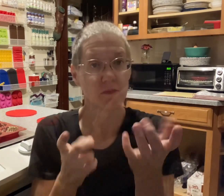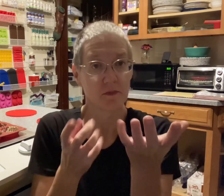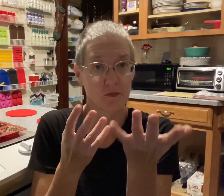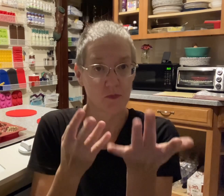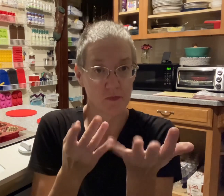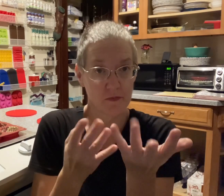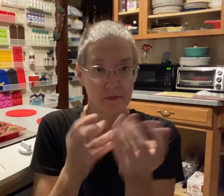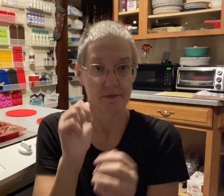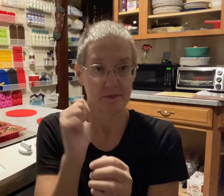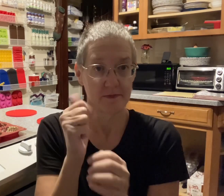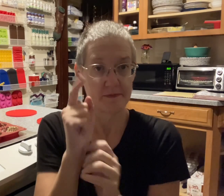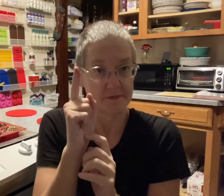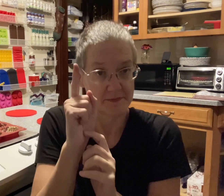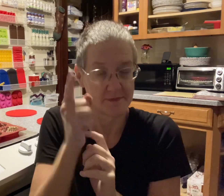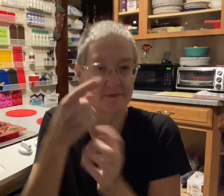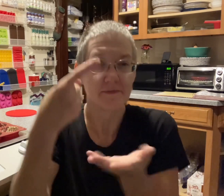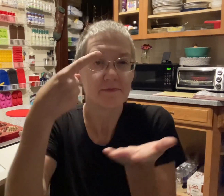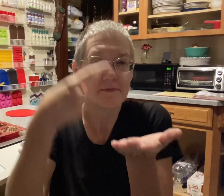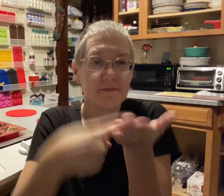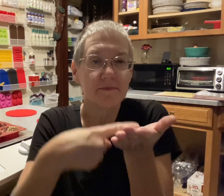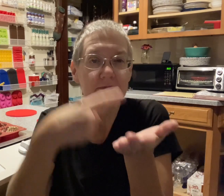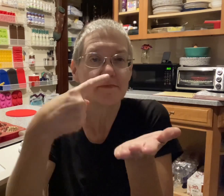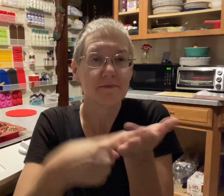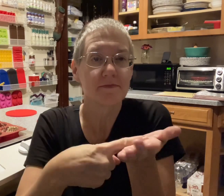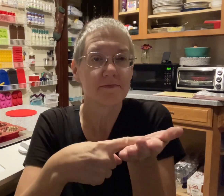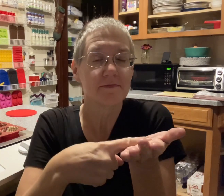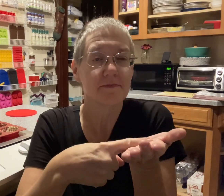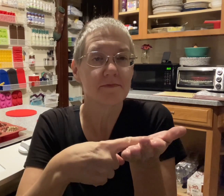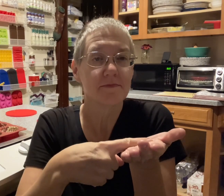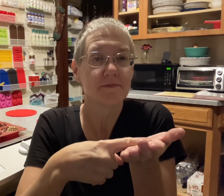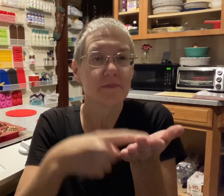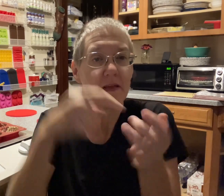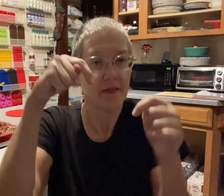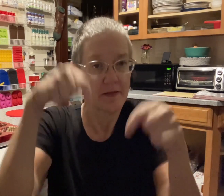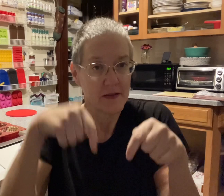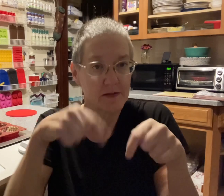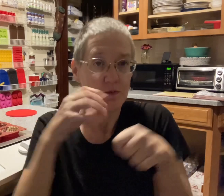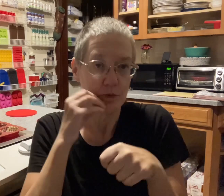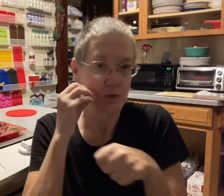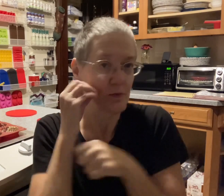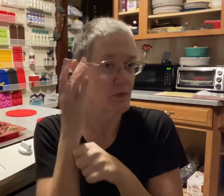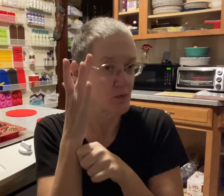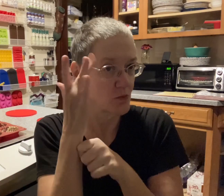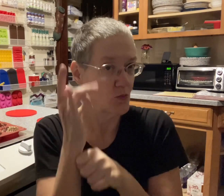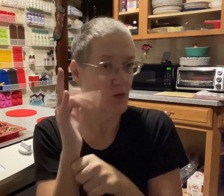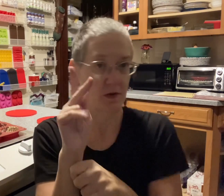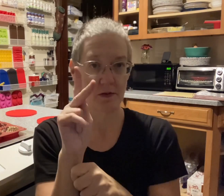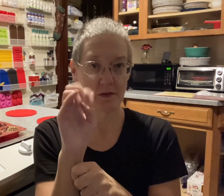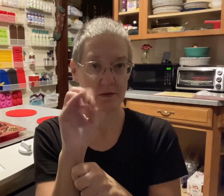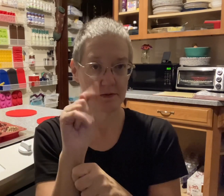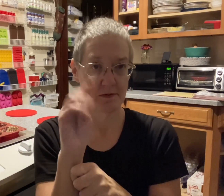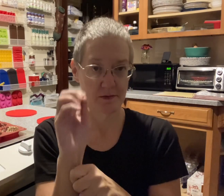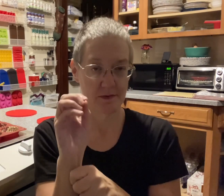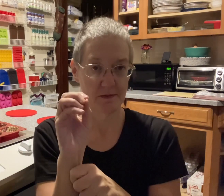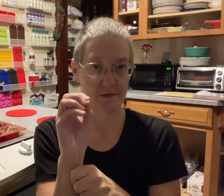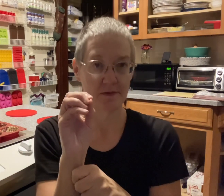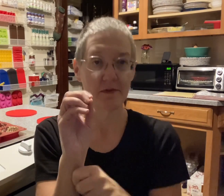But I'm going to use this pan. Now while we're waiting for 10 minutes, we're going to discuss why this house is keto.